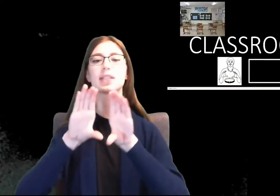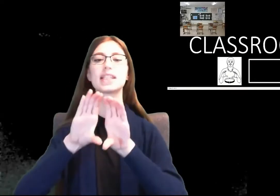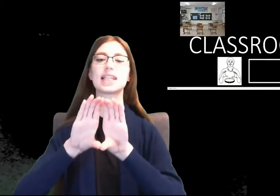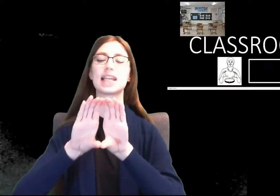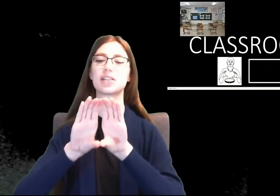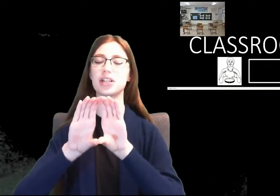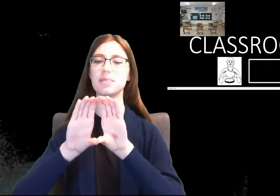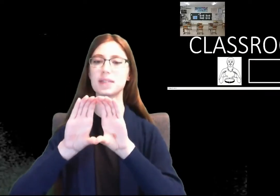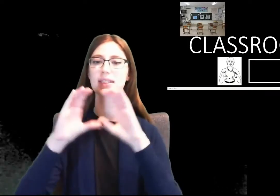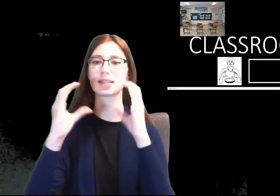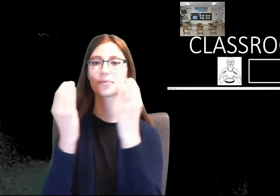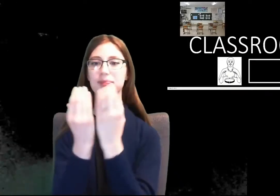C hand shapes